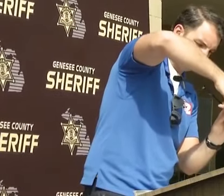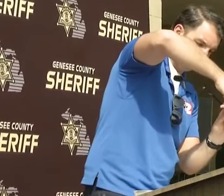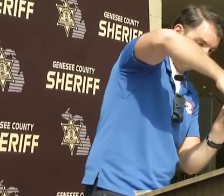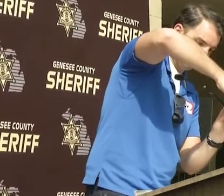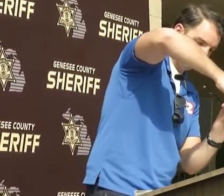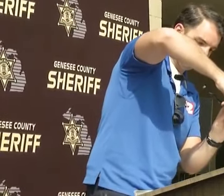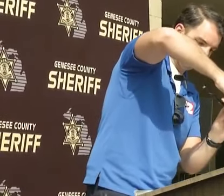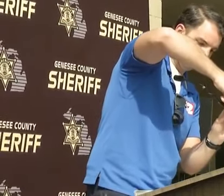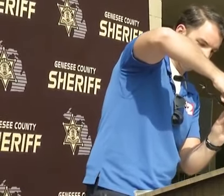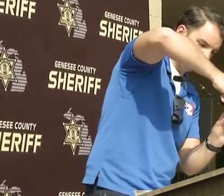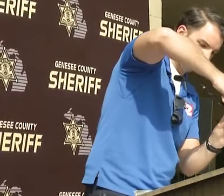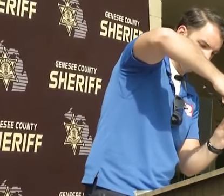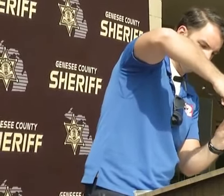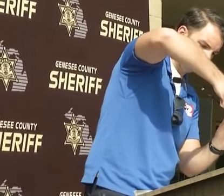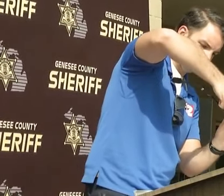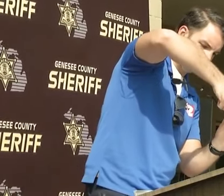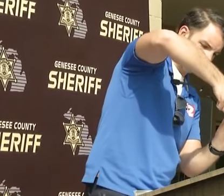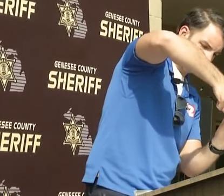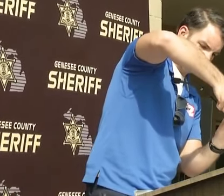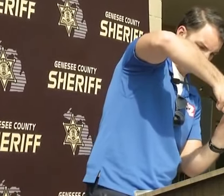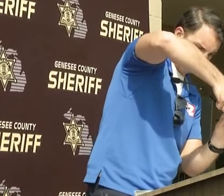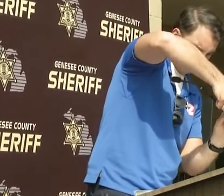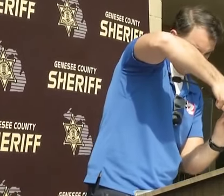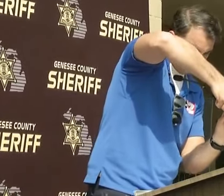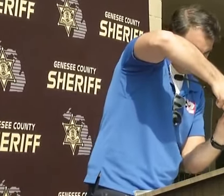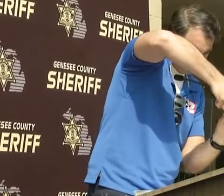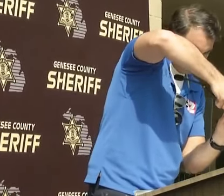Good thing you guys got a new news director. Oh, yeah.